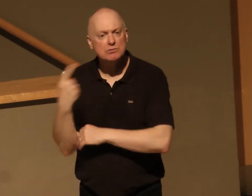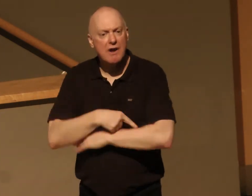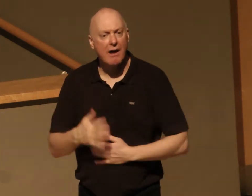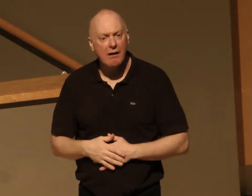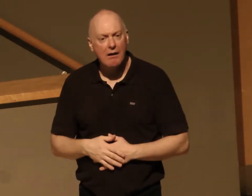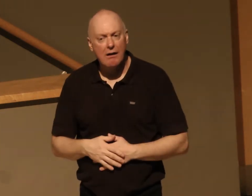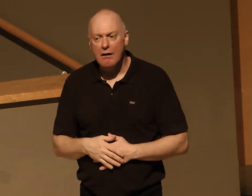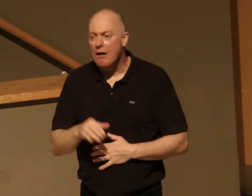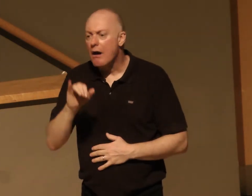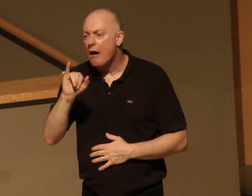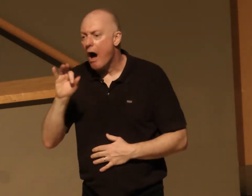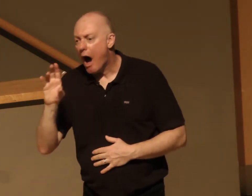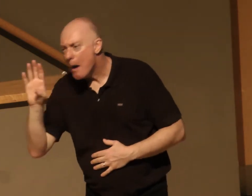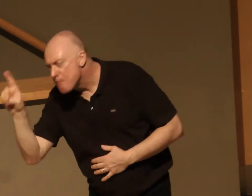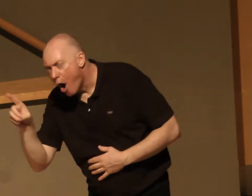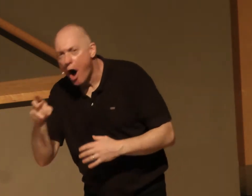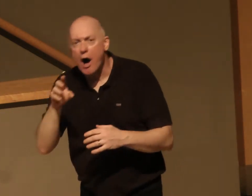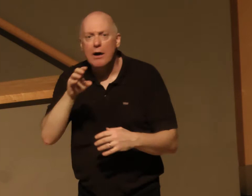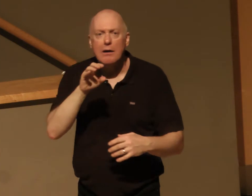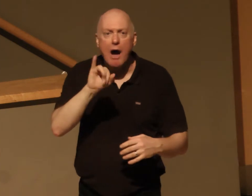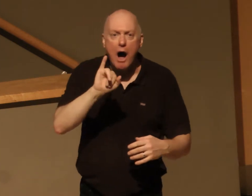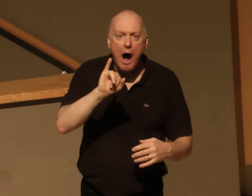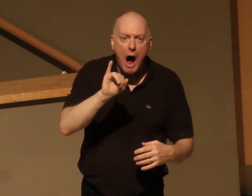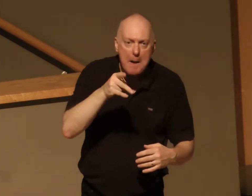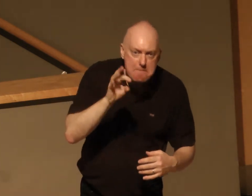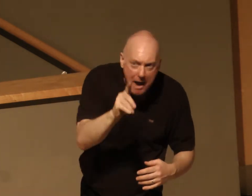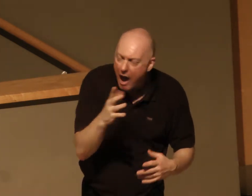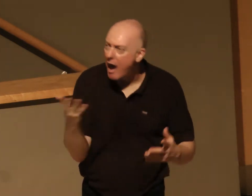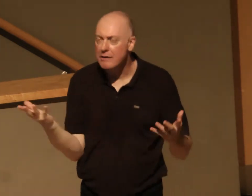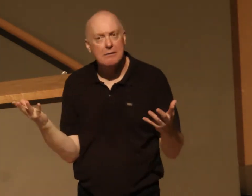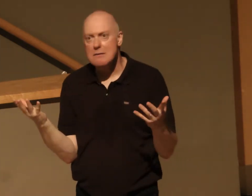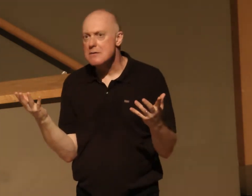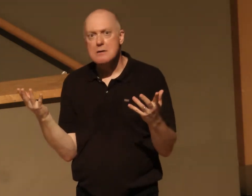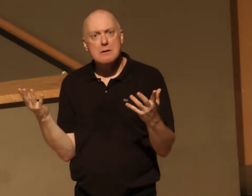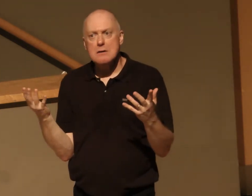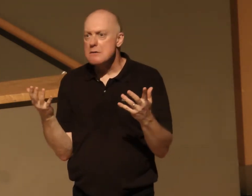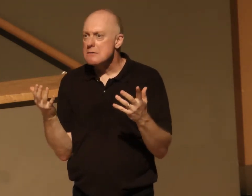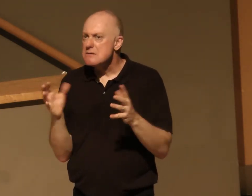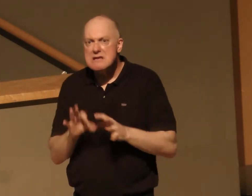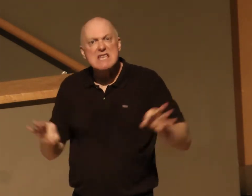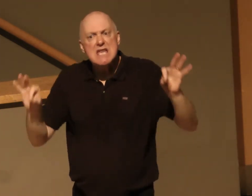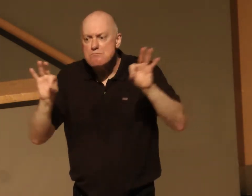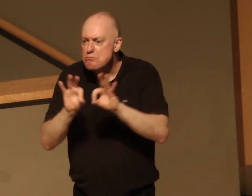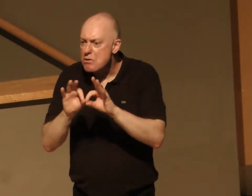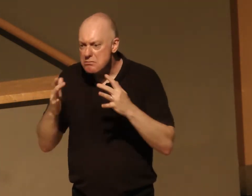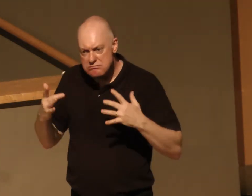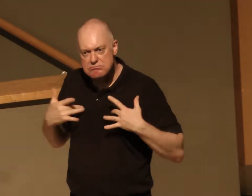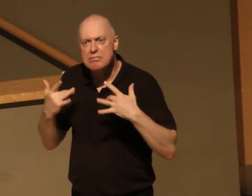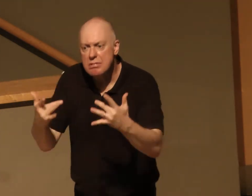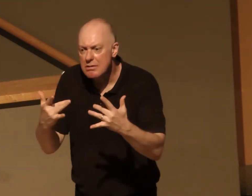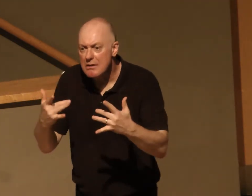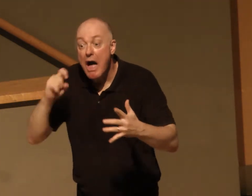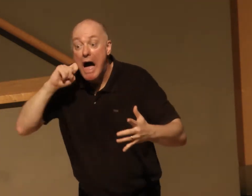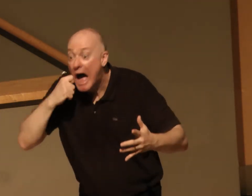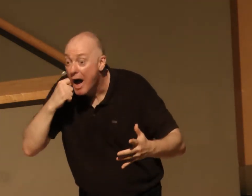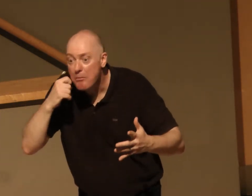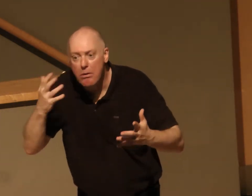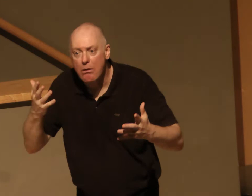The iPod to the iPhone to the iPad has been the most important trend in technology. What Apple has done is raise the world's